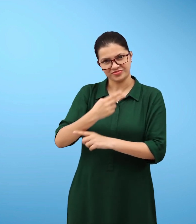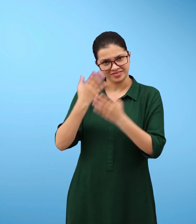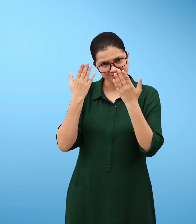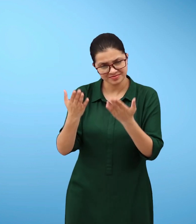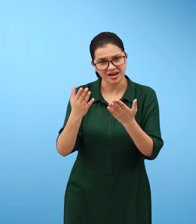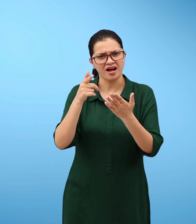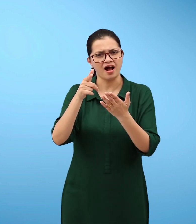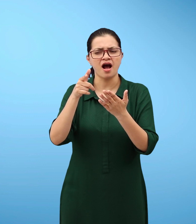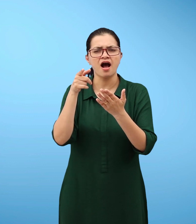Paintings at Ajanta.